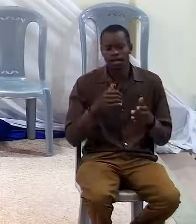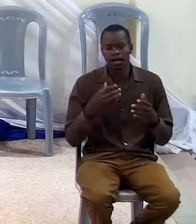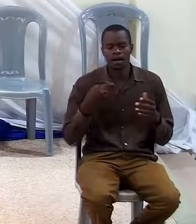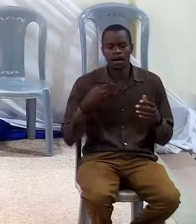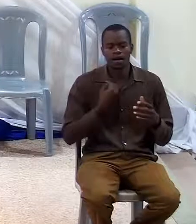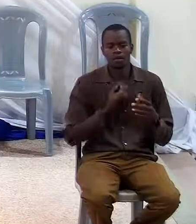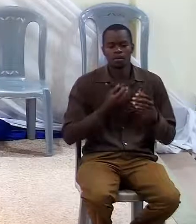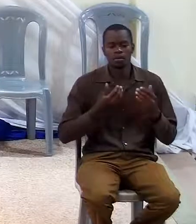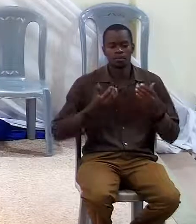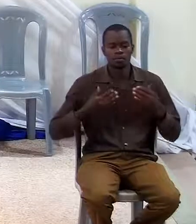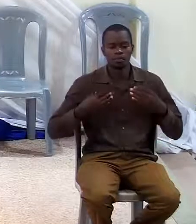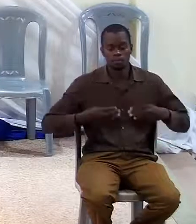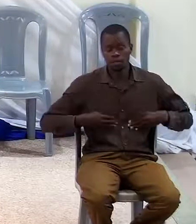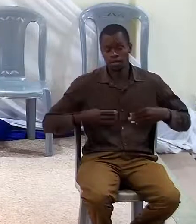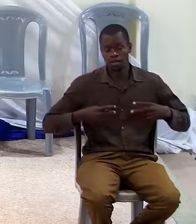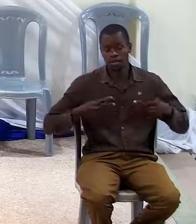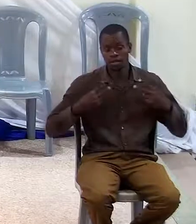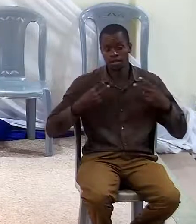influences